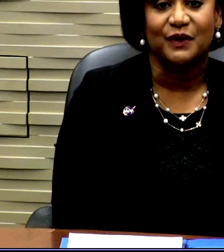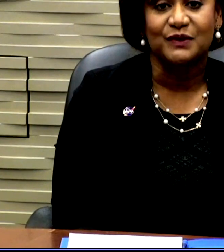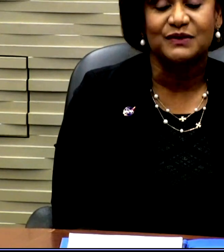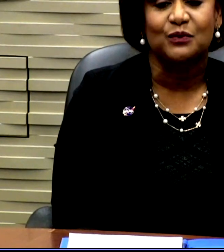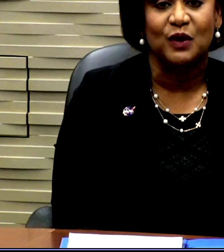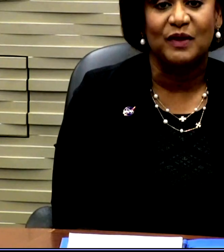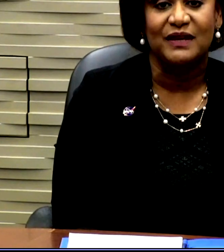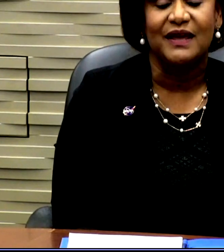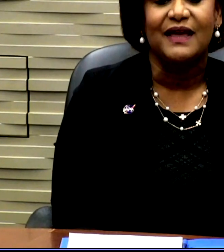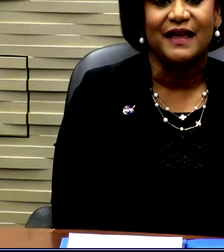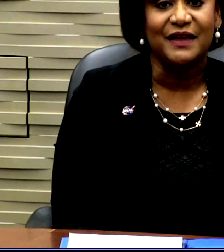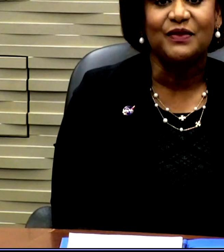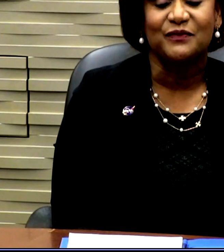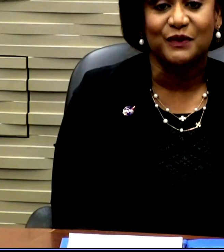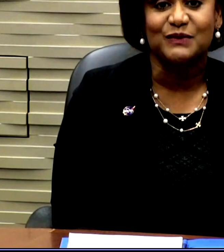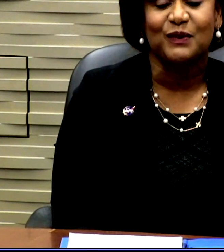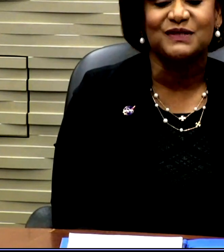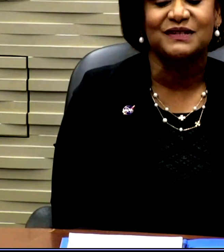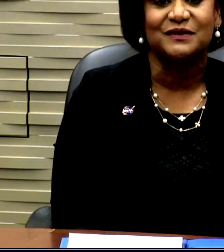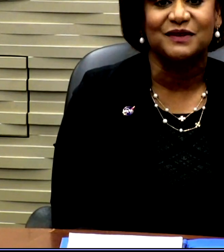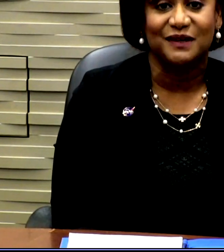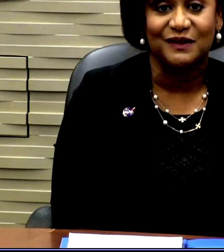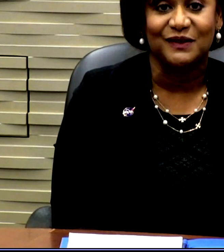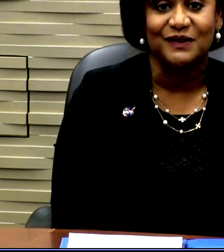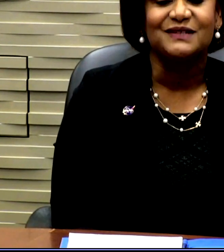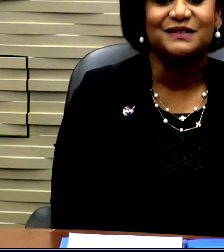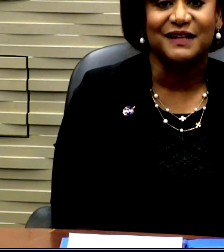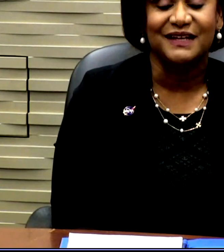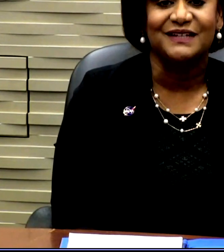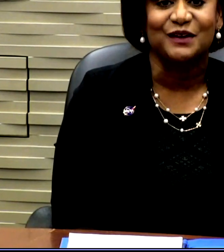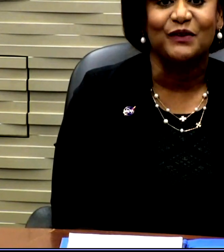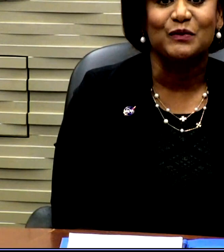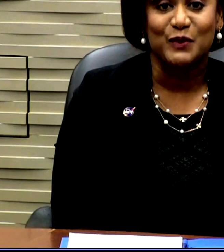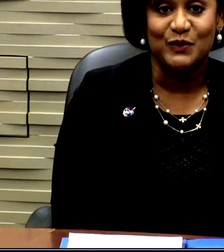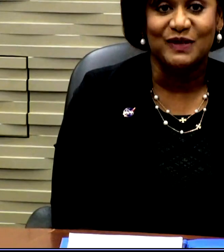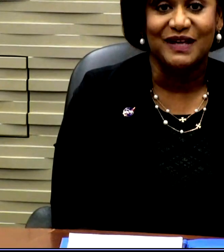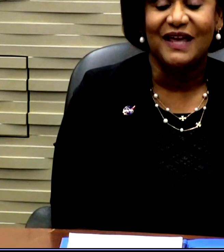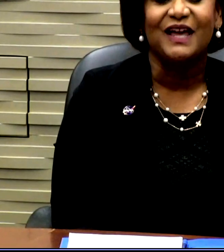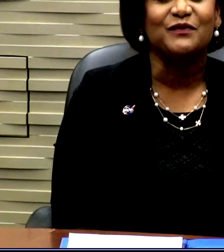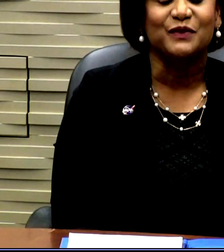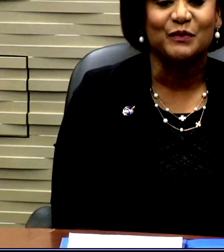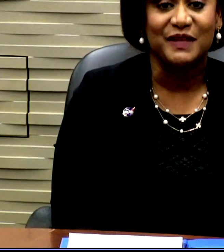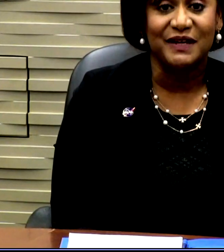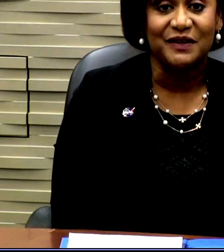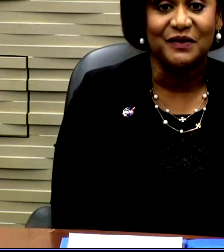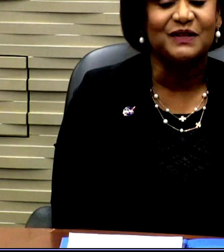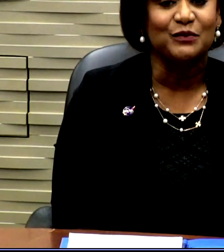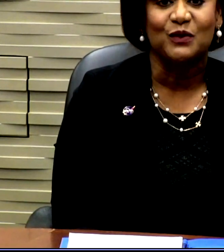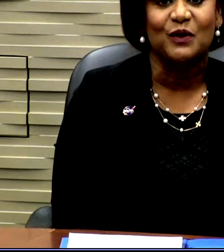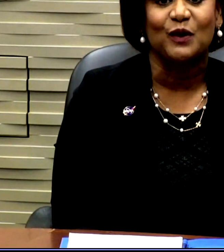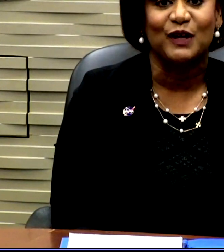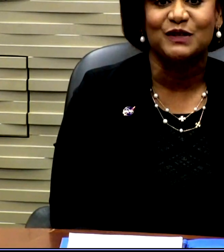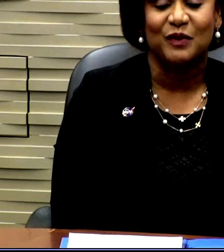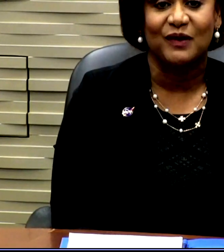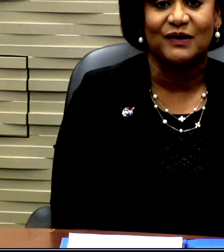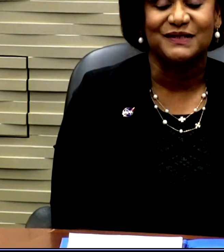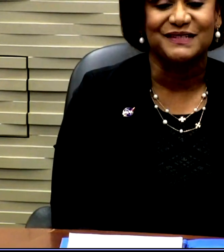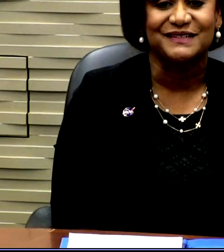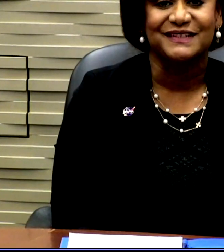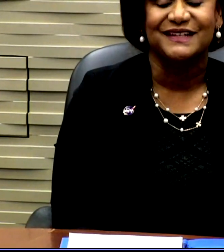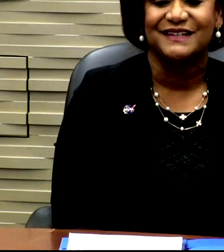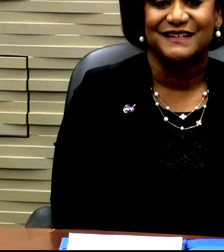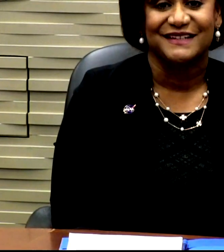the first woman and the first person of color to land on the moon. And from there, then we'll go on from there.